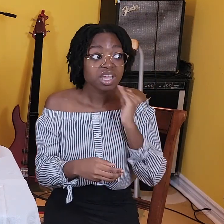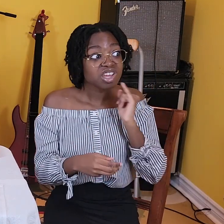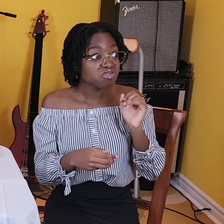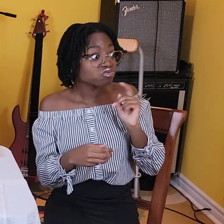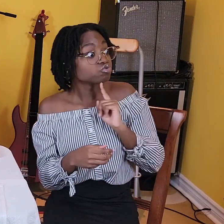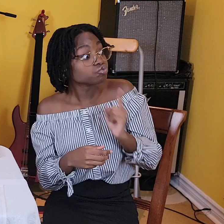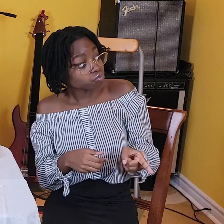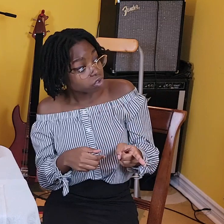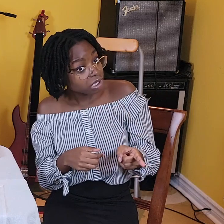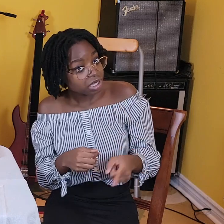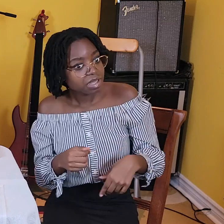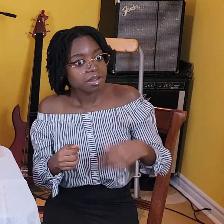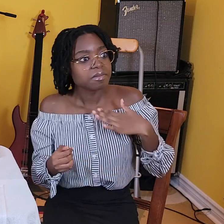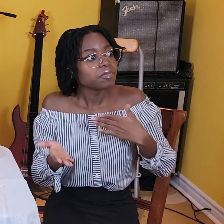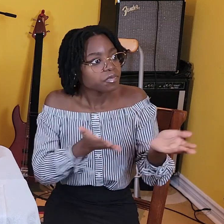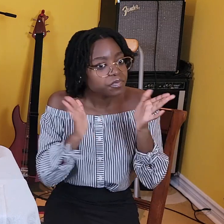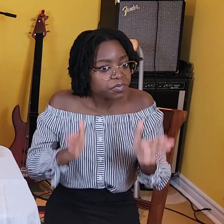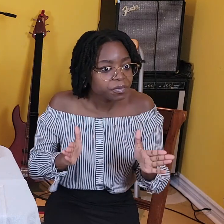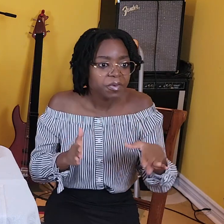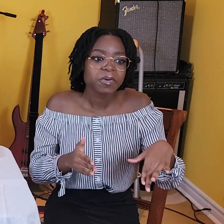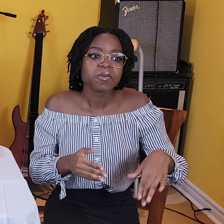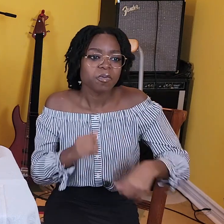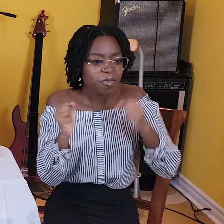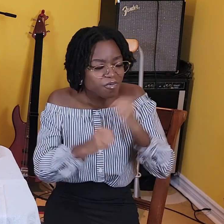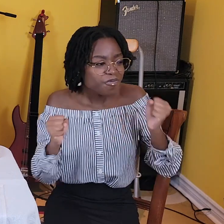now, my kingdom is not from here.